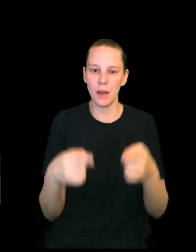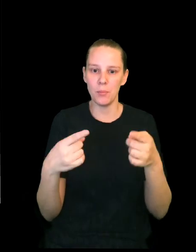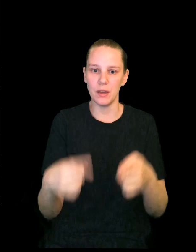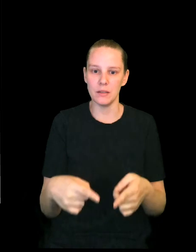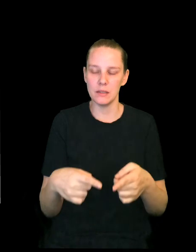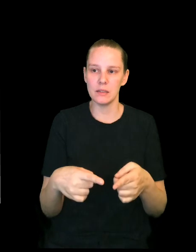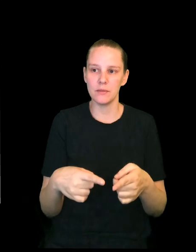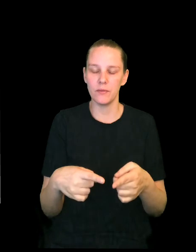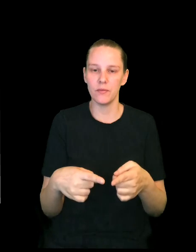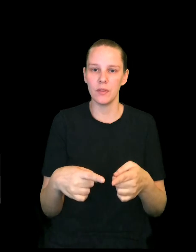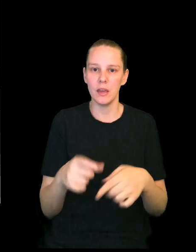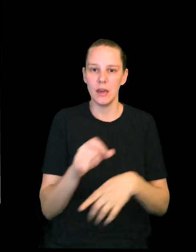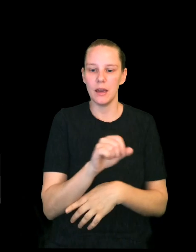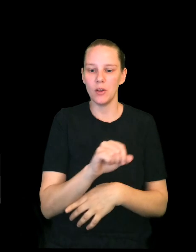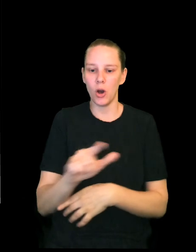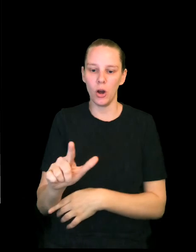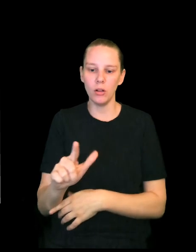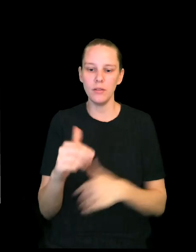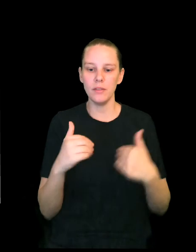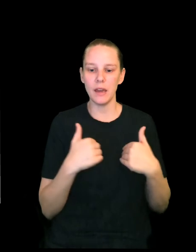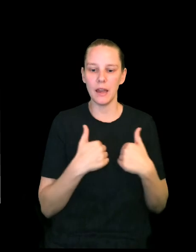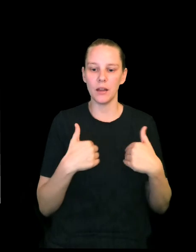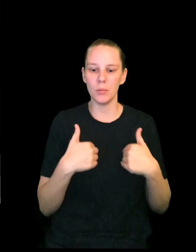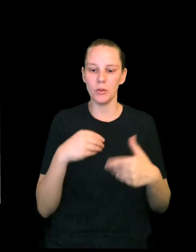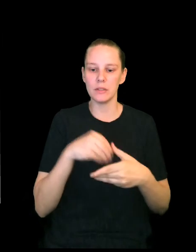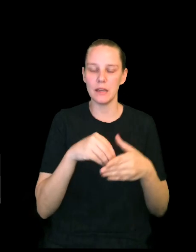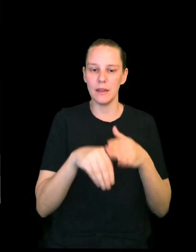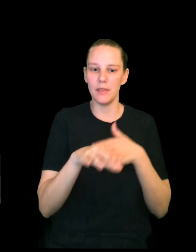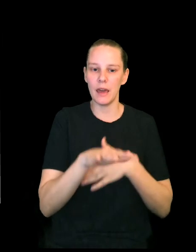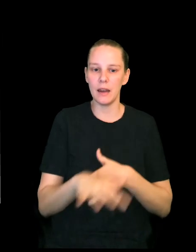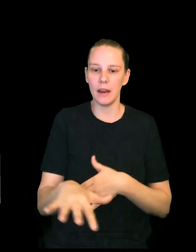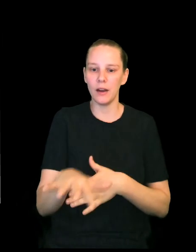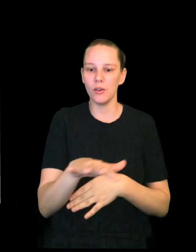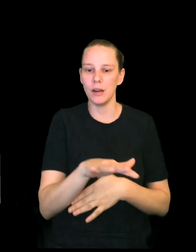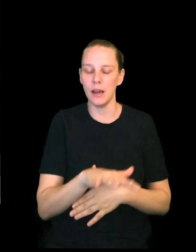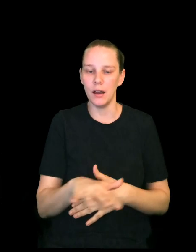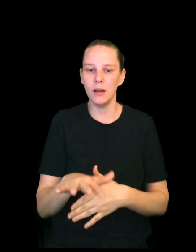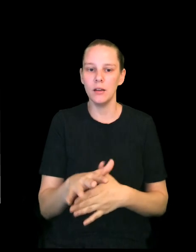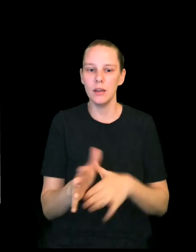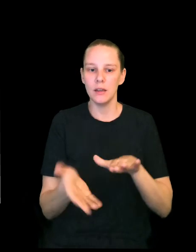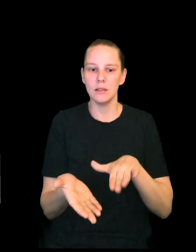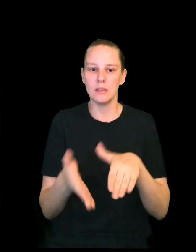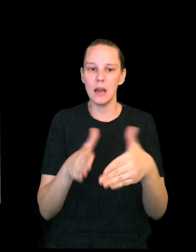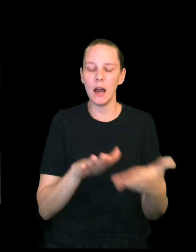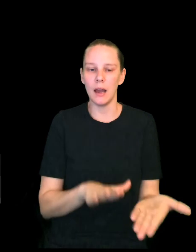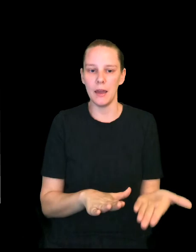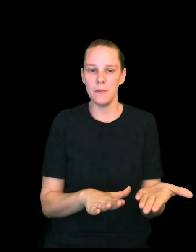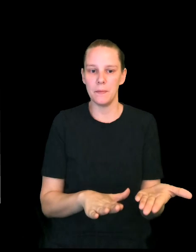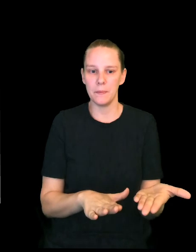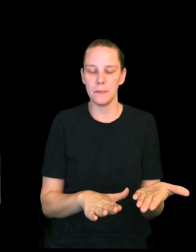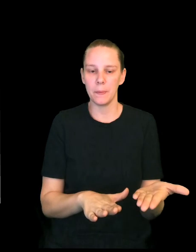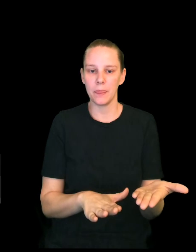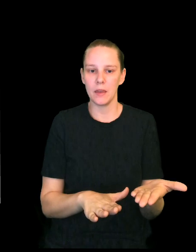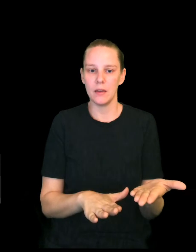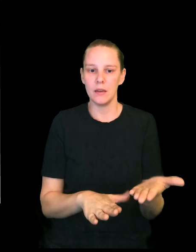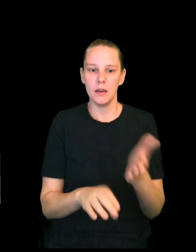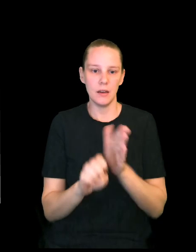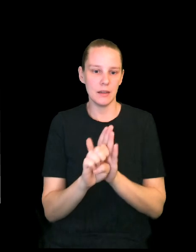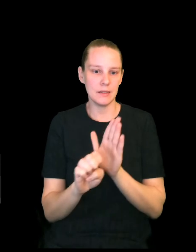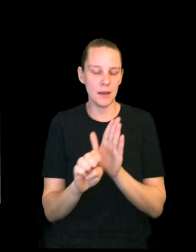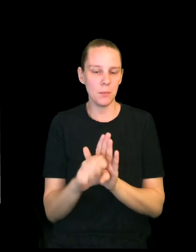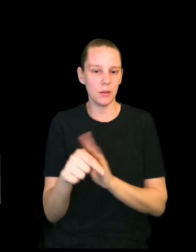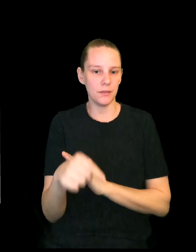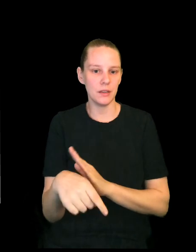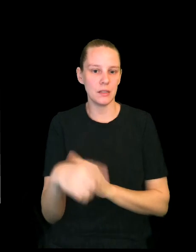disaster happens and all of the animals in that area die,